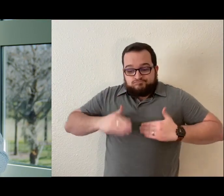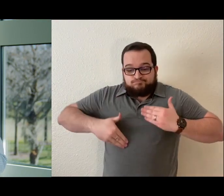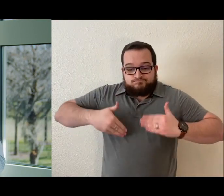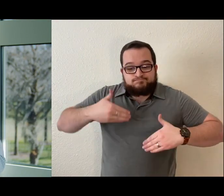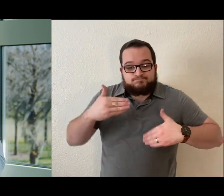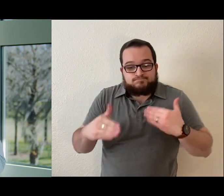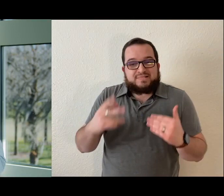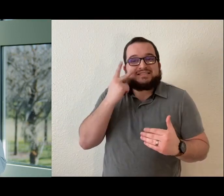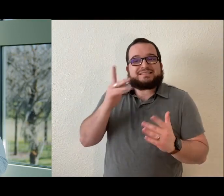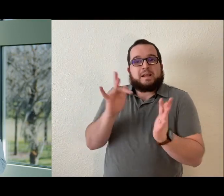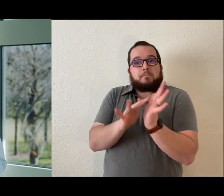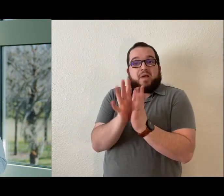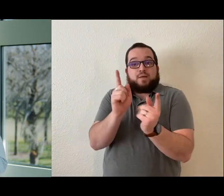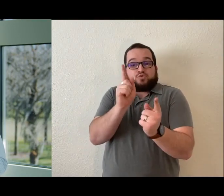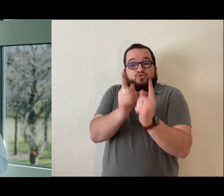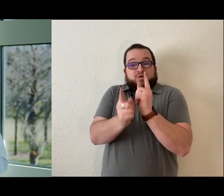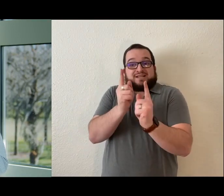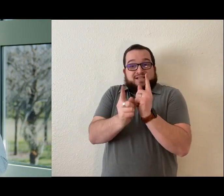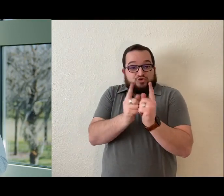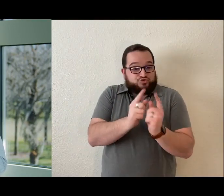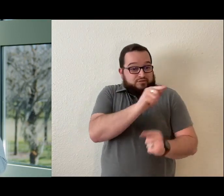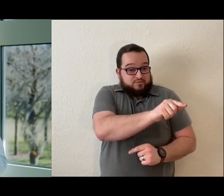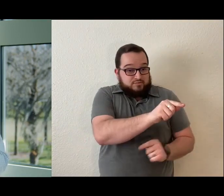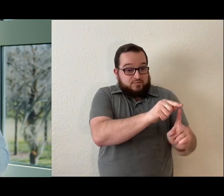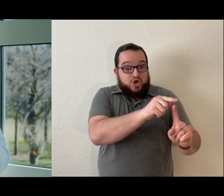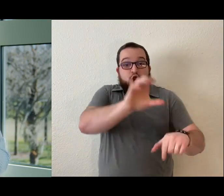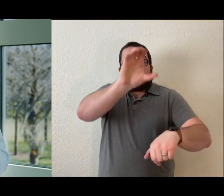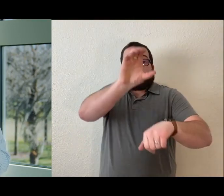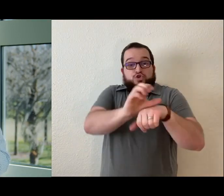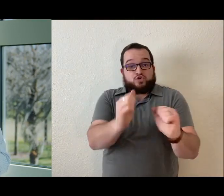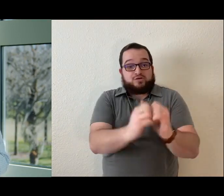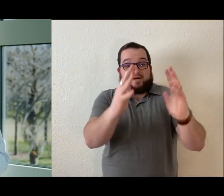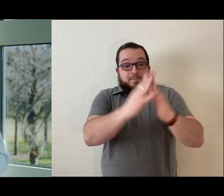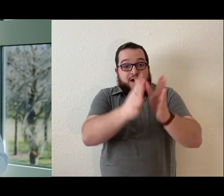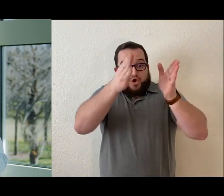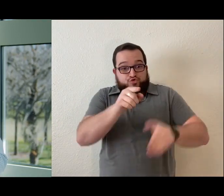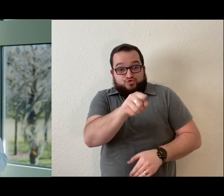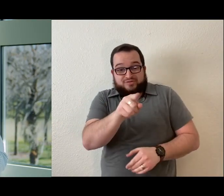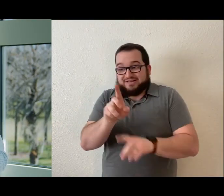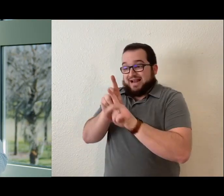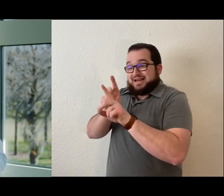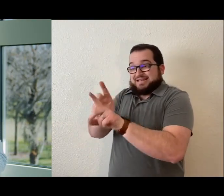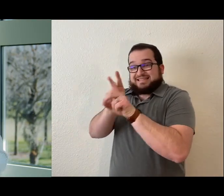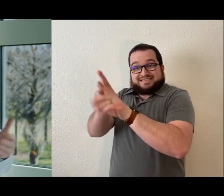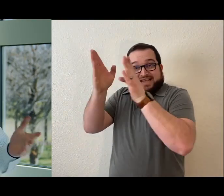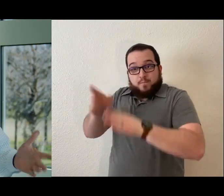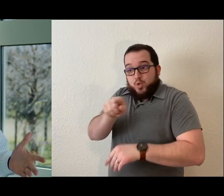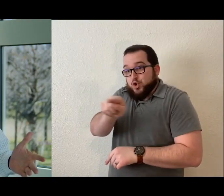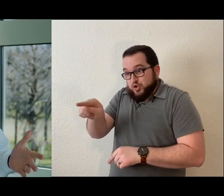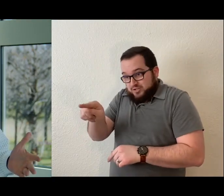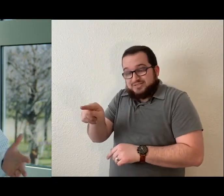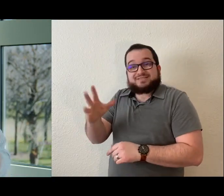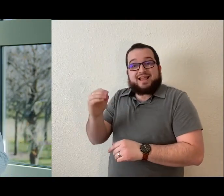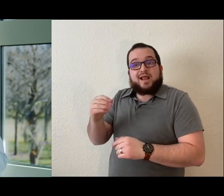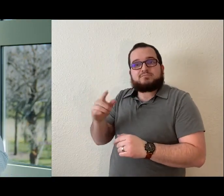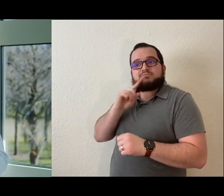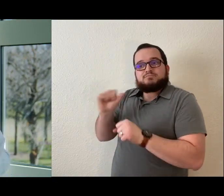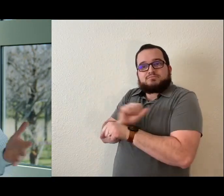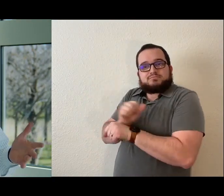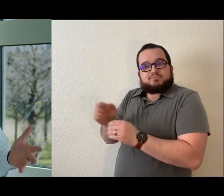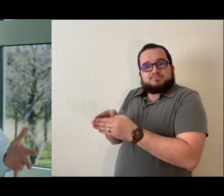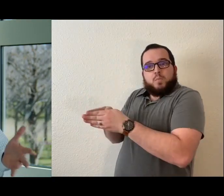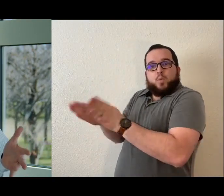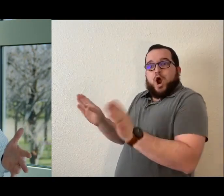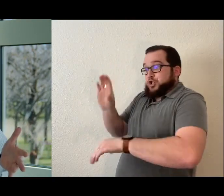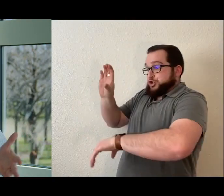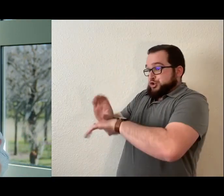our desire is to see Bible translation organizations, church planting movements, disciple-making movements, and the